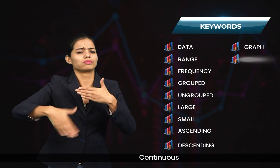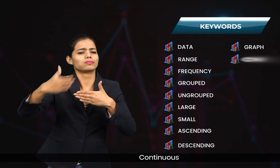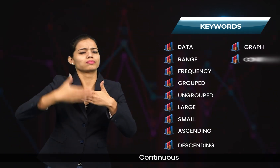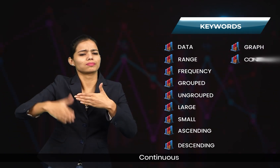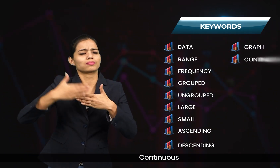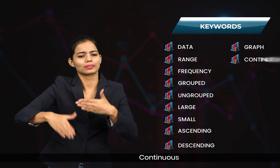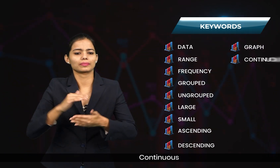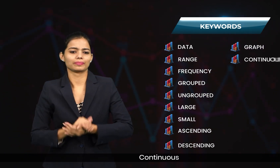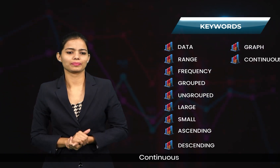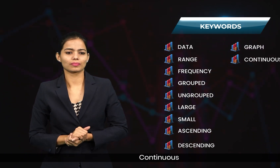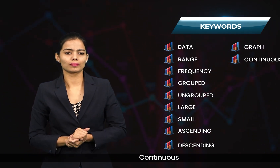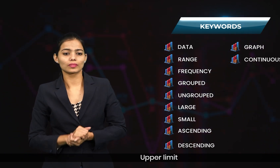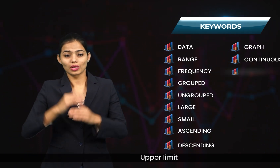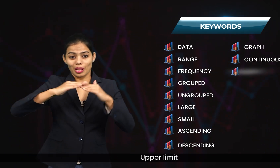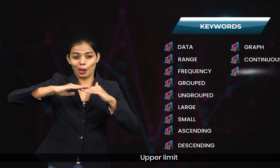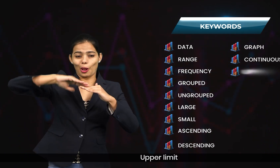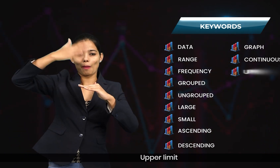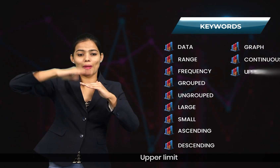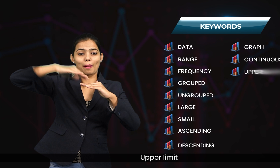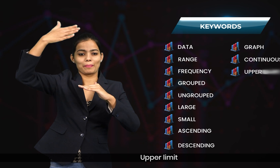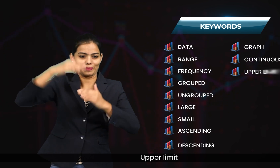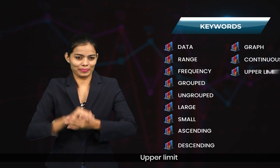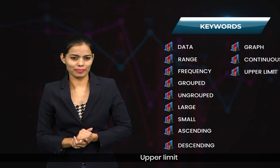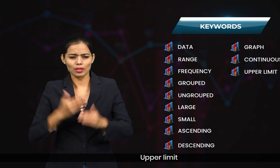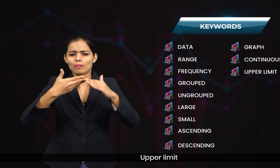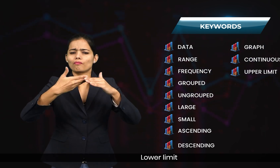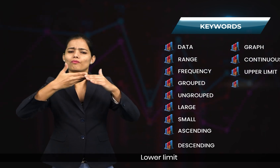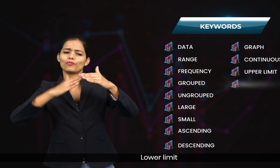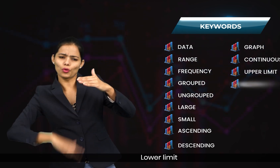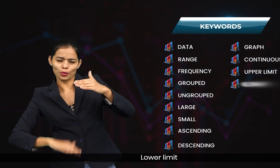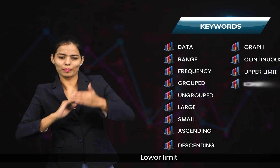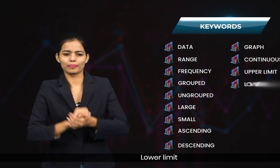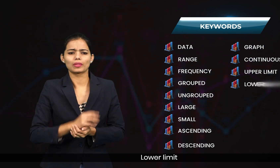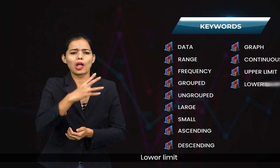continuous, upper limit, lower limit.